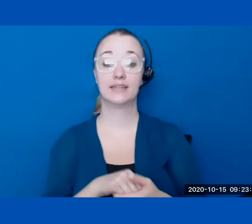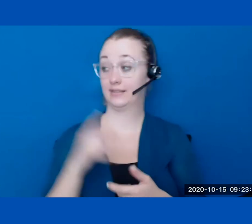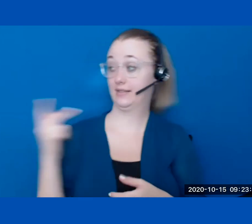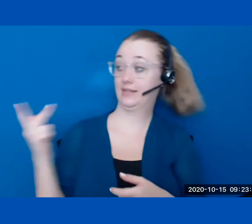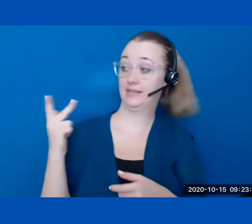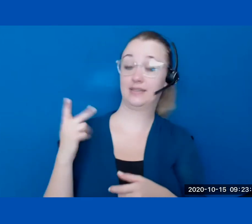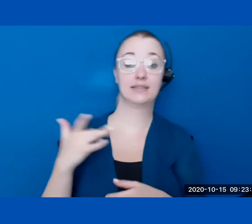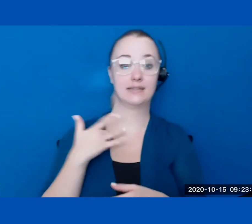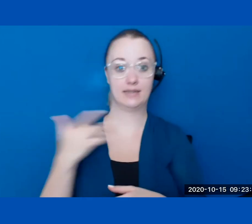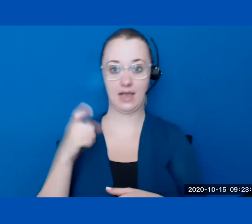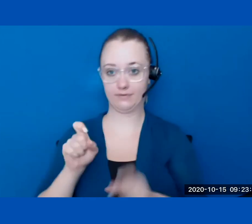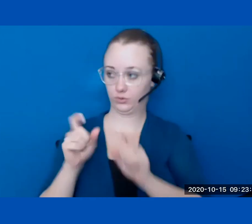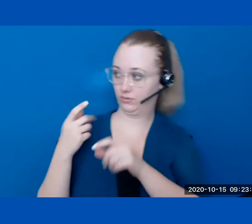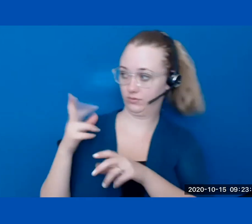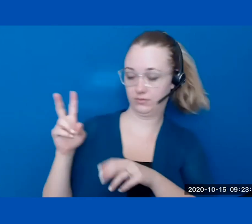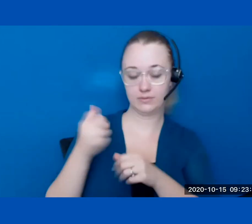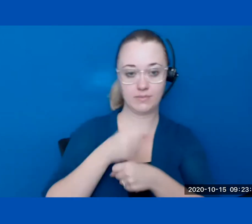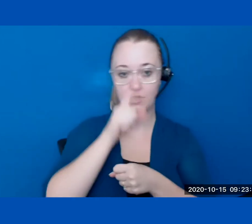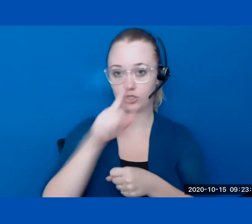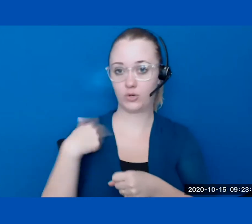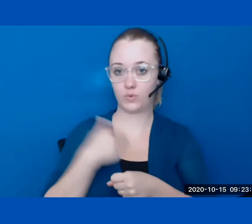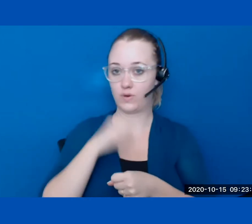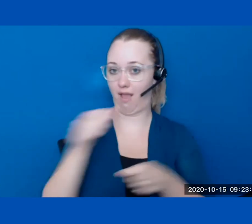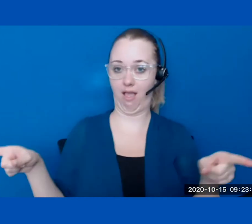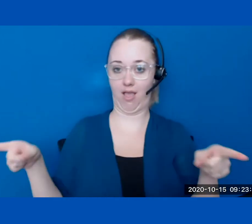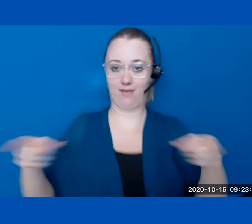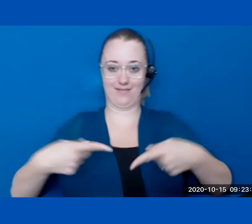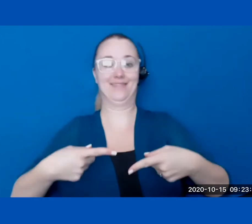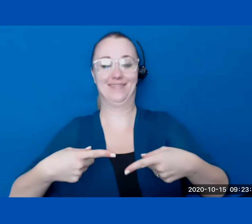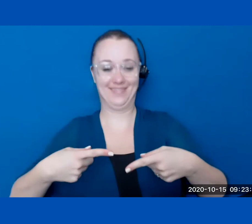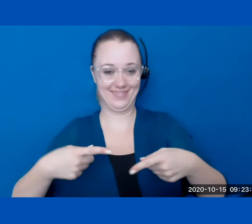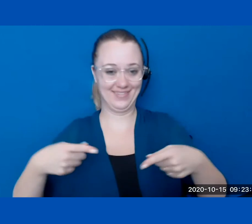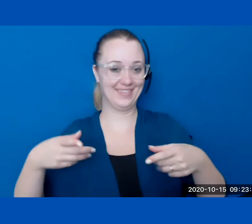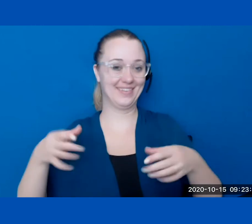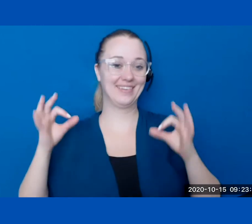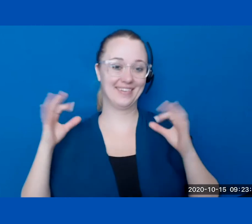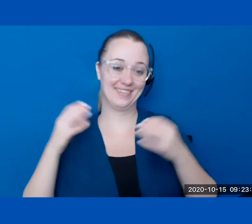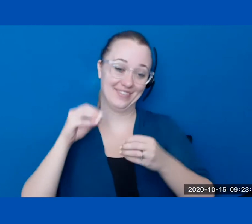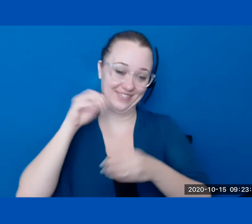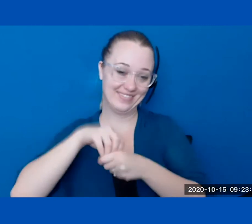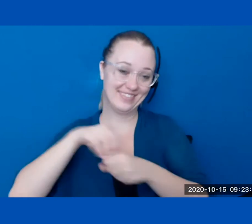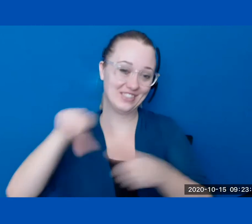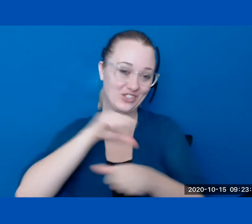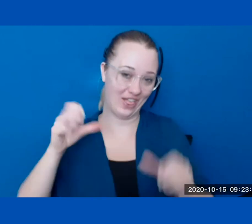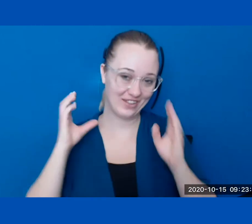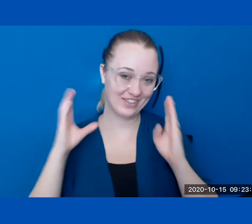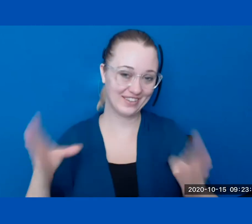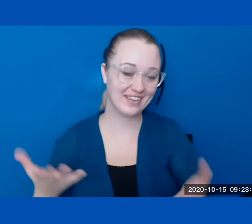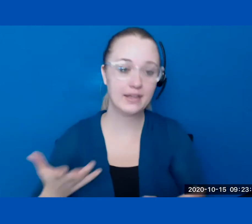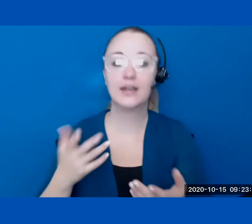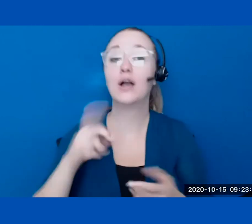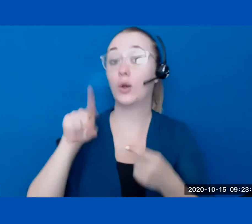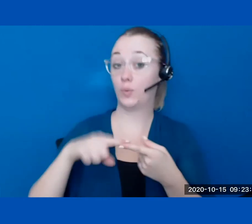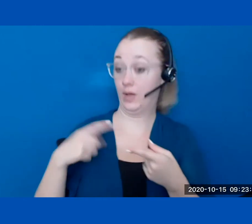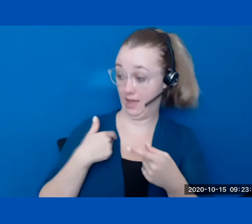have to constantly make sure that we weren't putting our canes in each other's way. And when you do that, then I noticed I had a lot less breakages